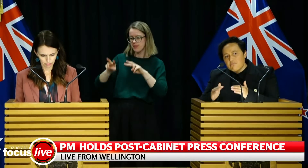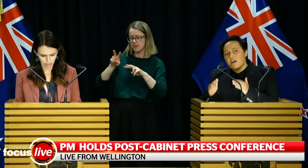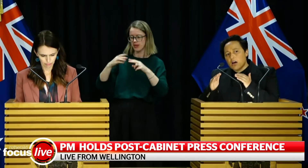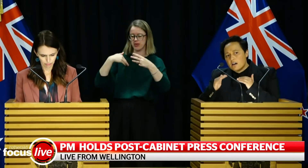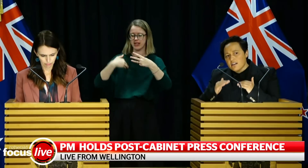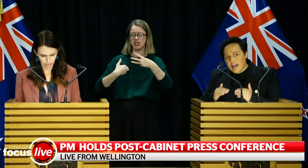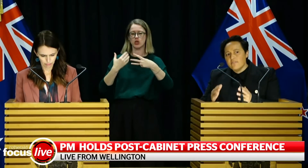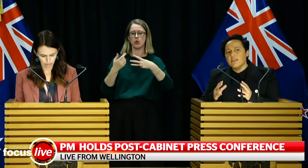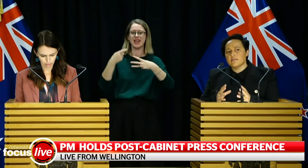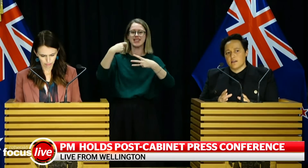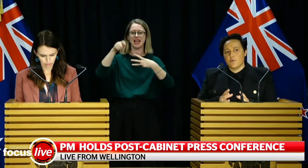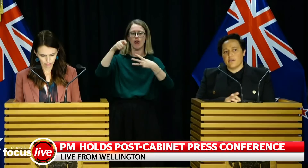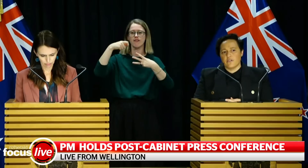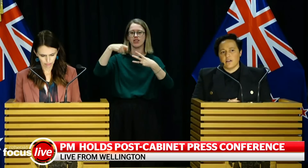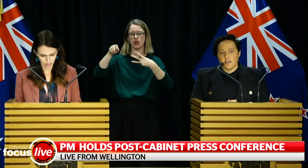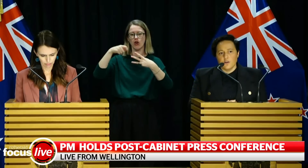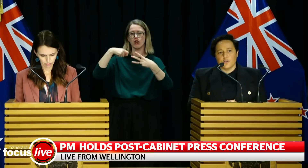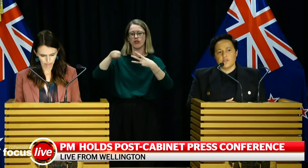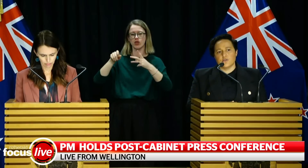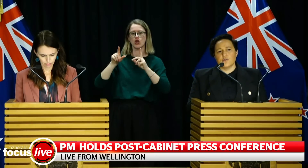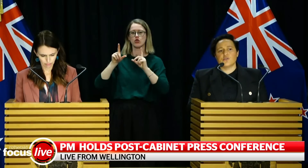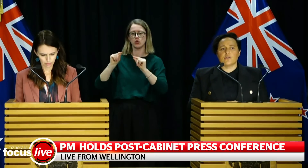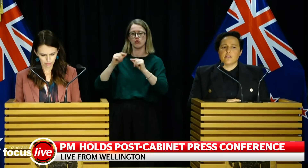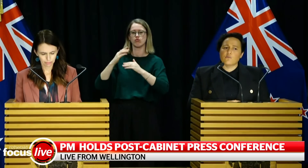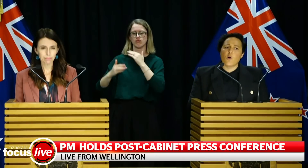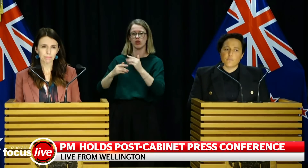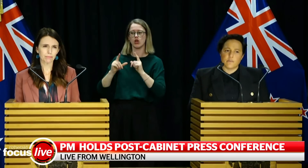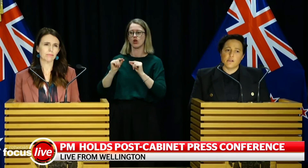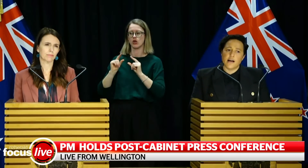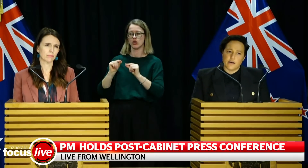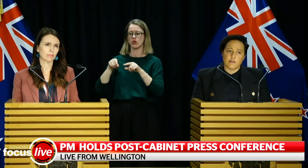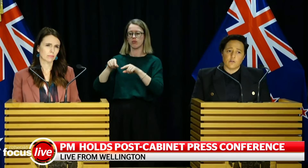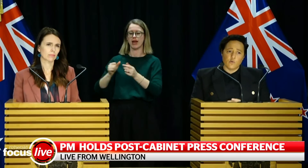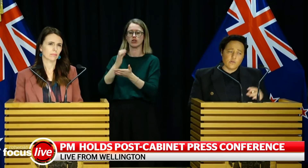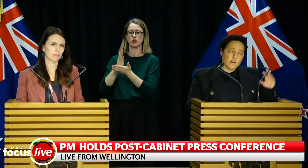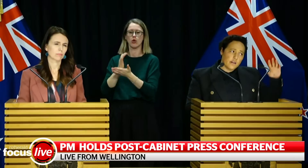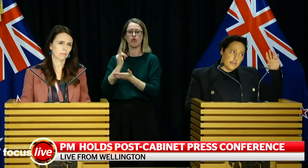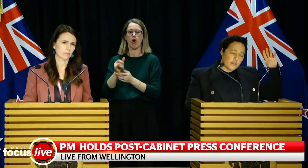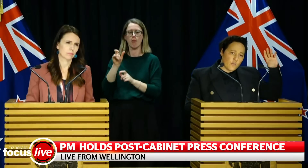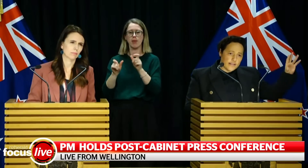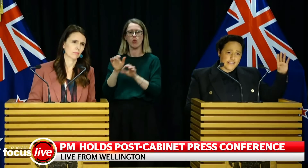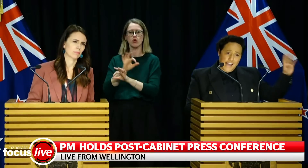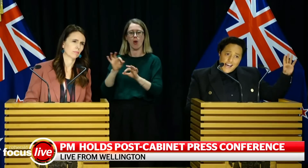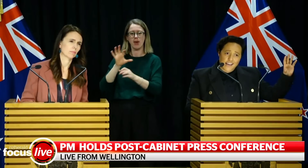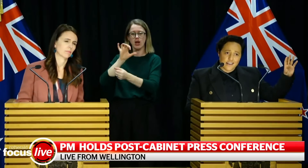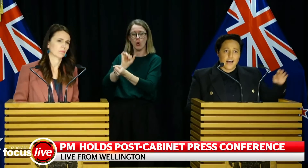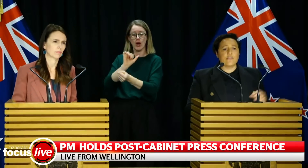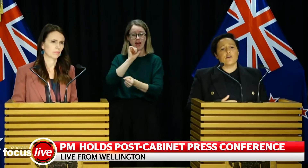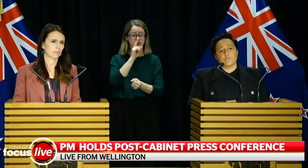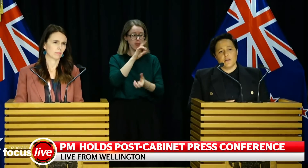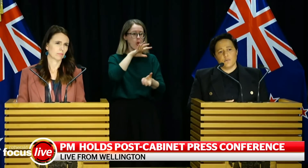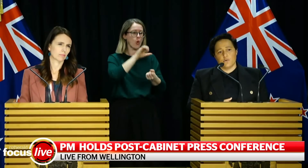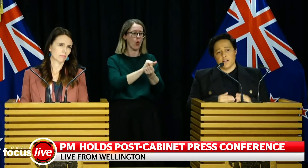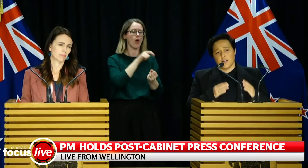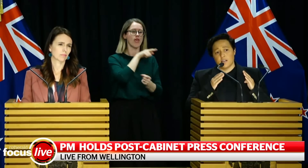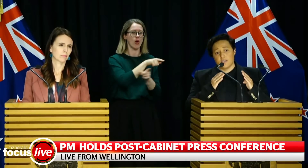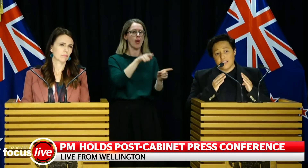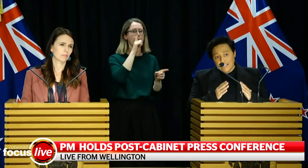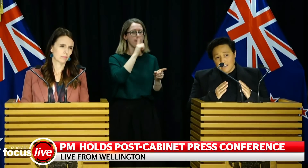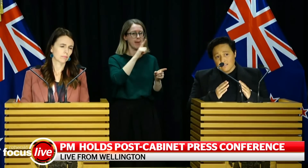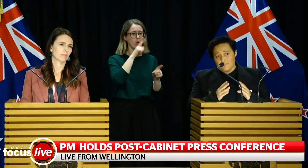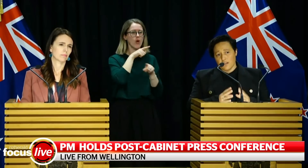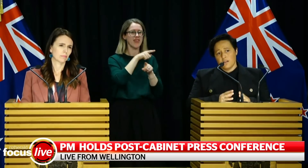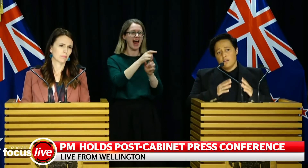three caveats that we've included to ensure that the wrong people aren't being caught, and that the ones that are those people that are